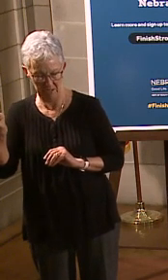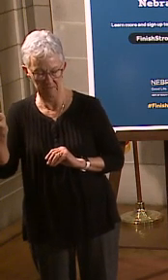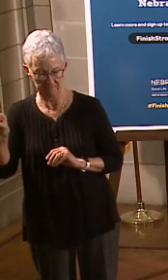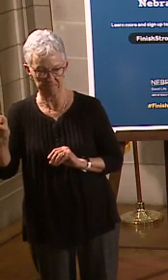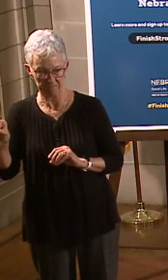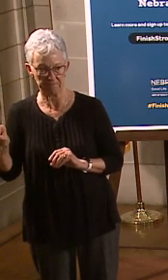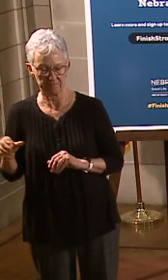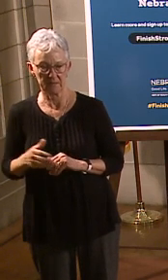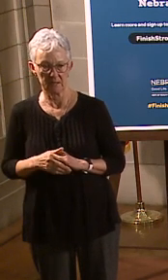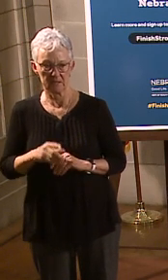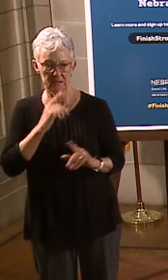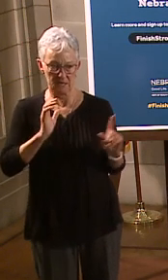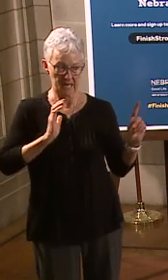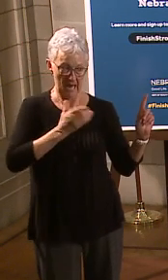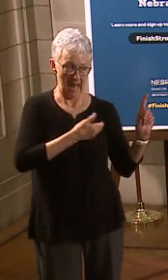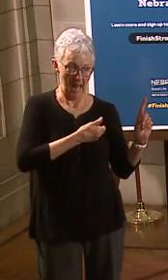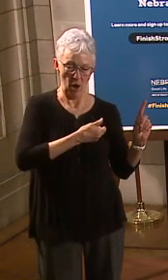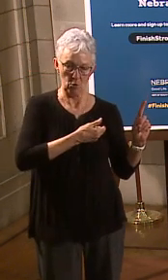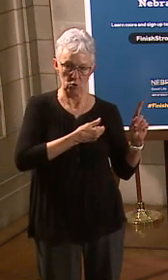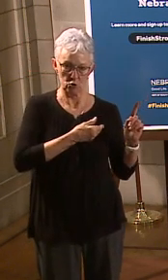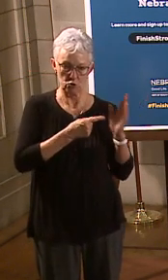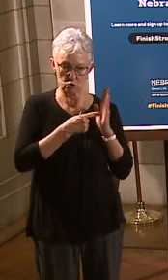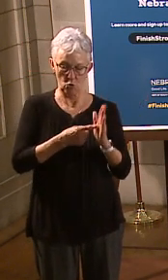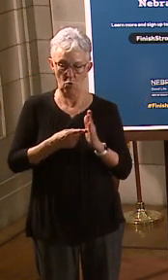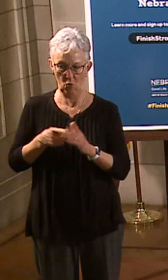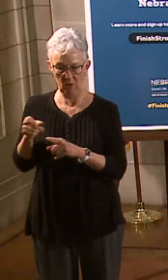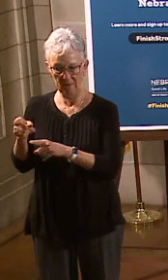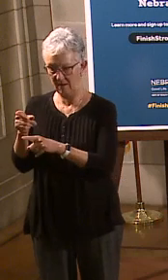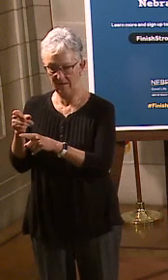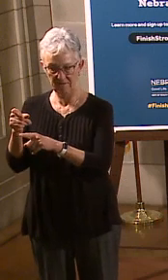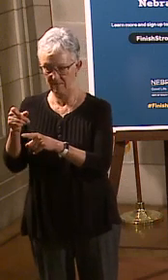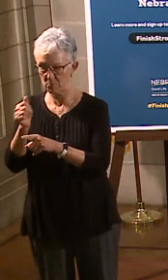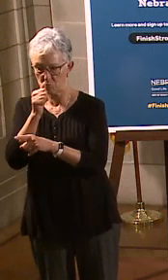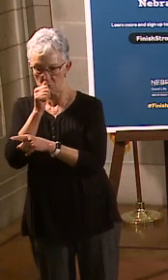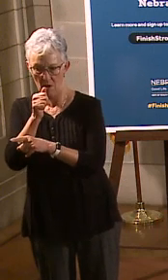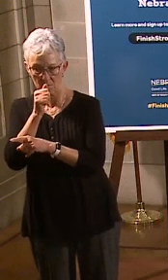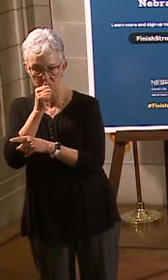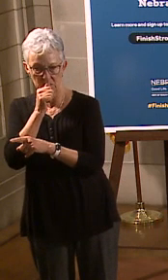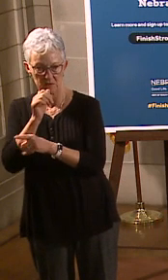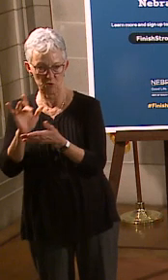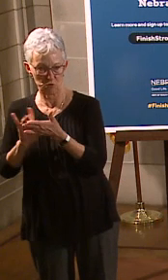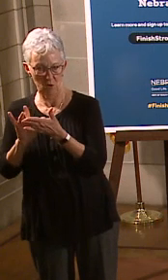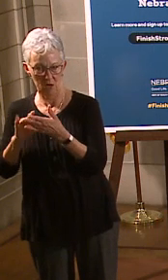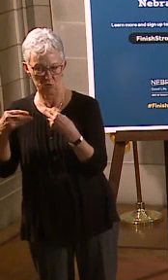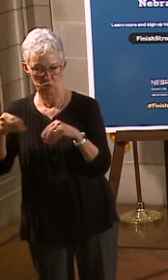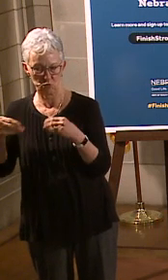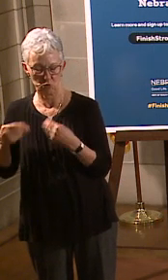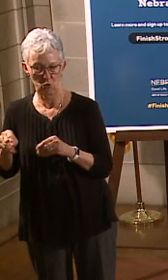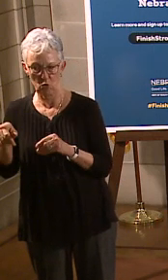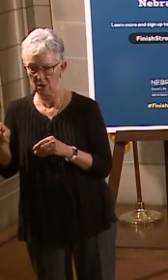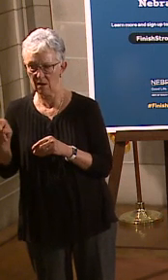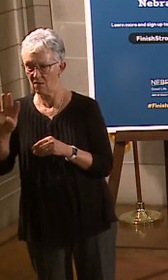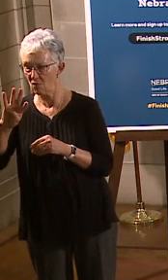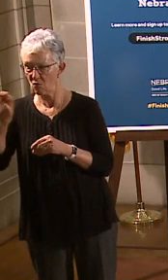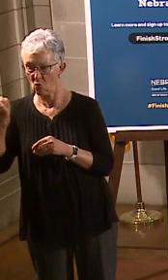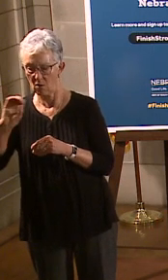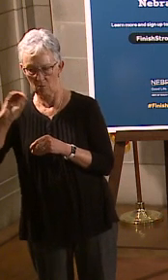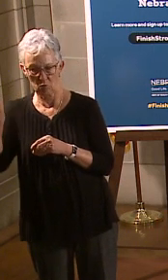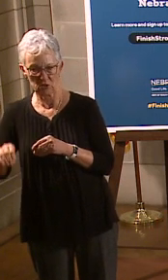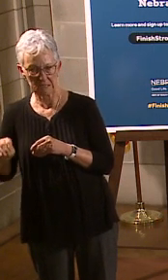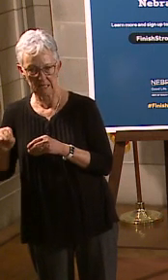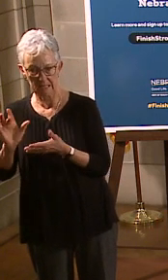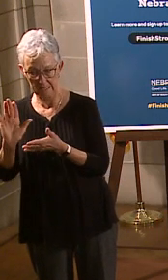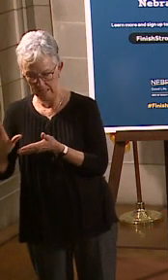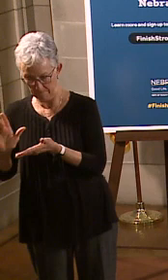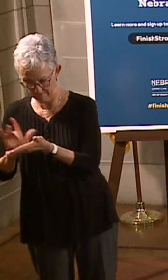for the vaccines, it shows the federal pharmacy program and about 43% of those doses being used, and he's asking, can those doses be distributed